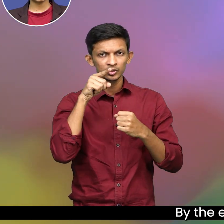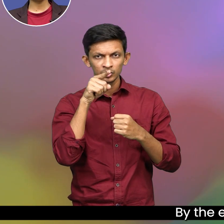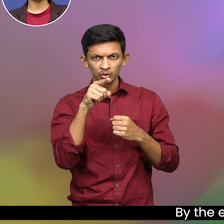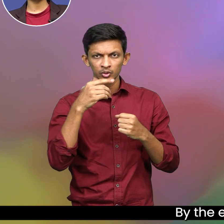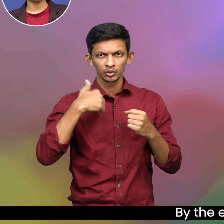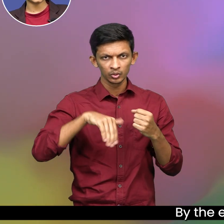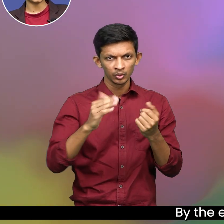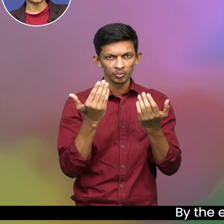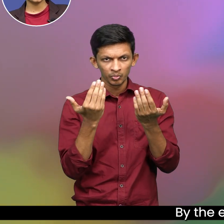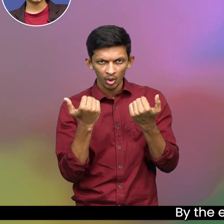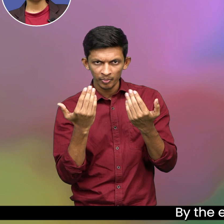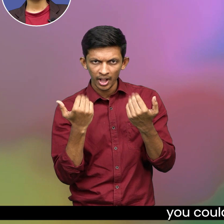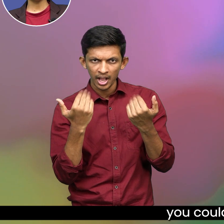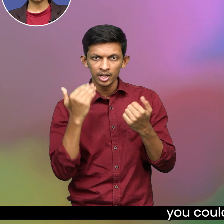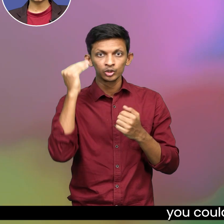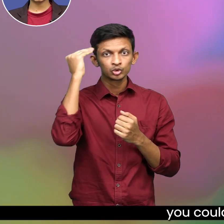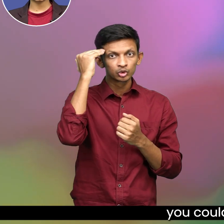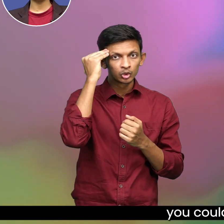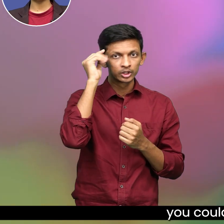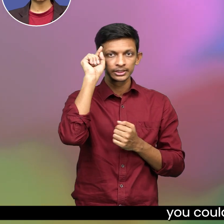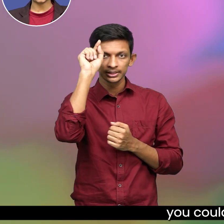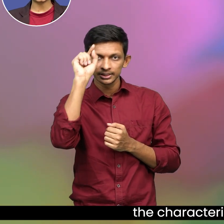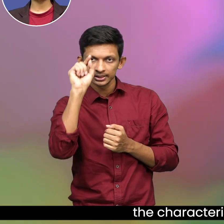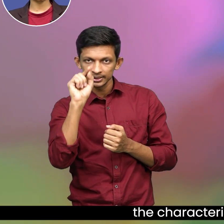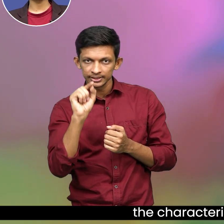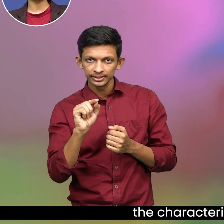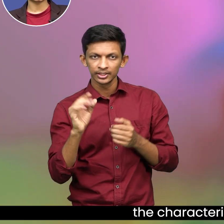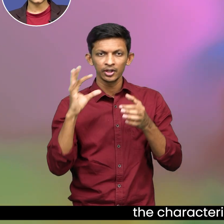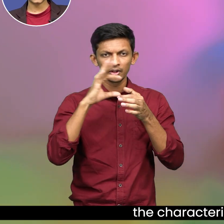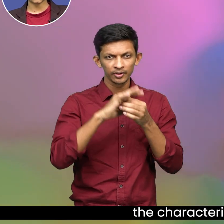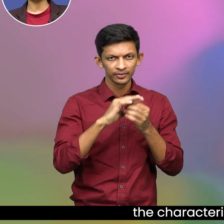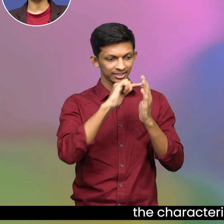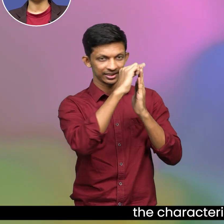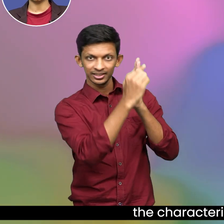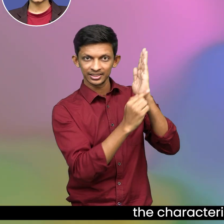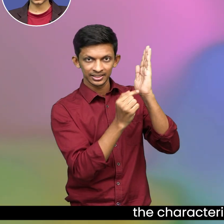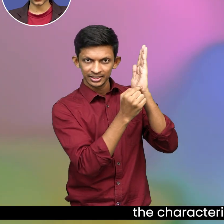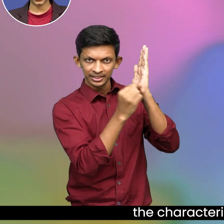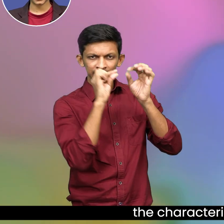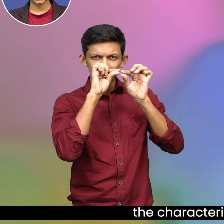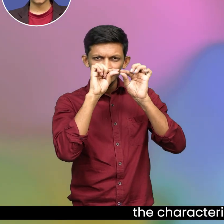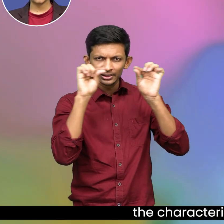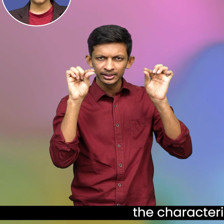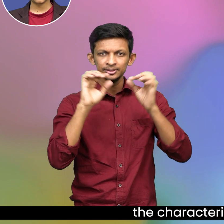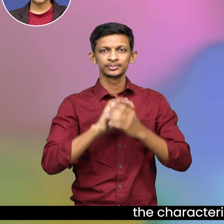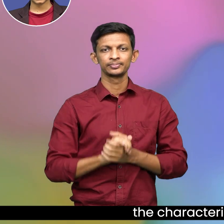By the end of this video, you could be able to know the characteristics of dermal